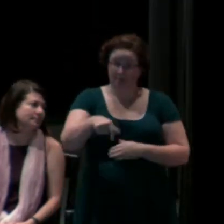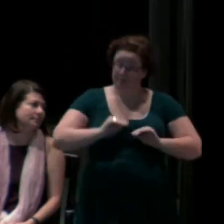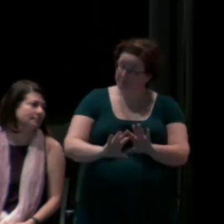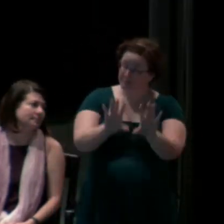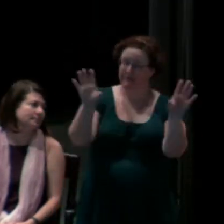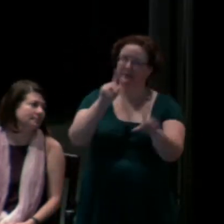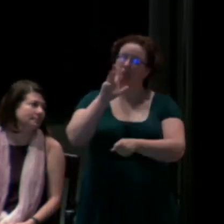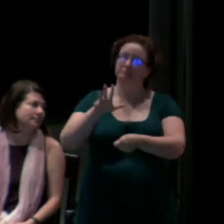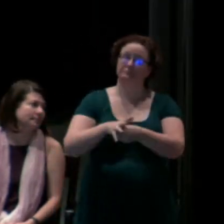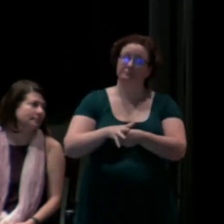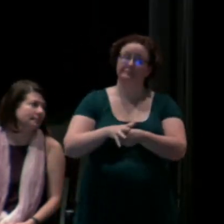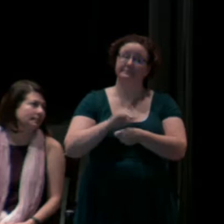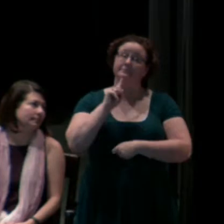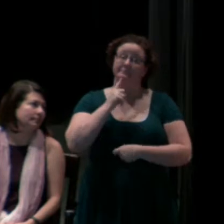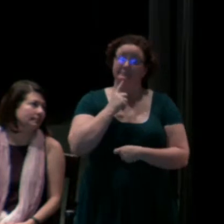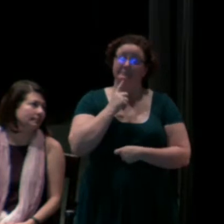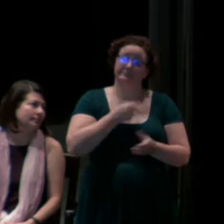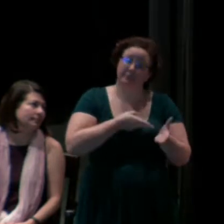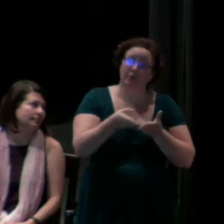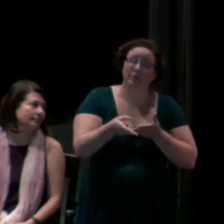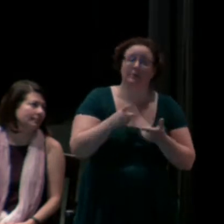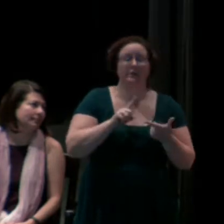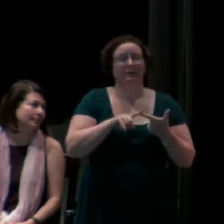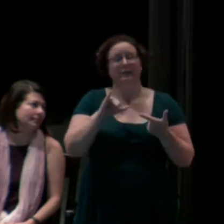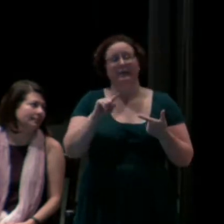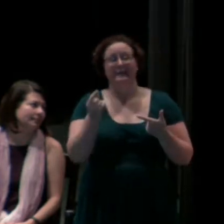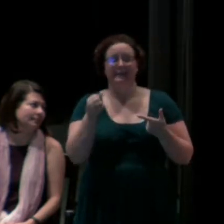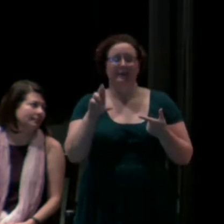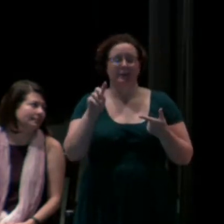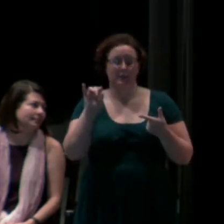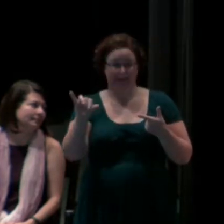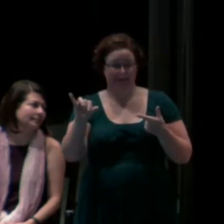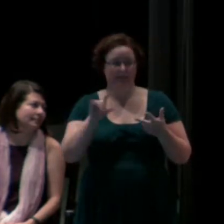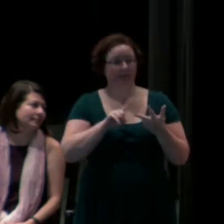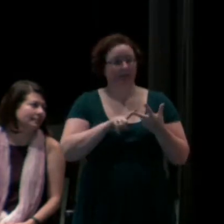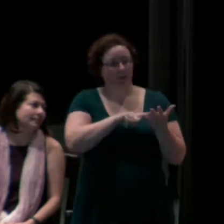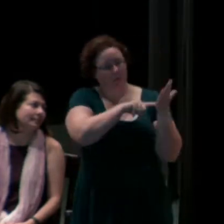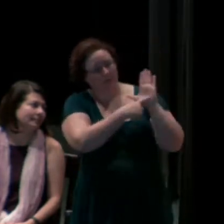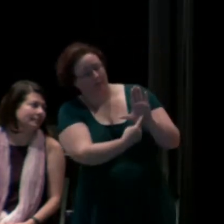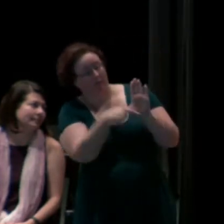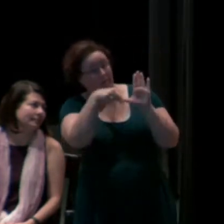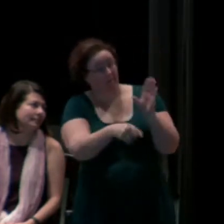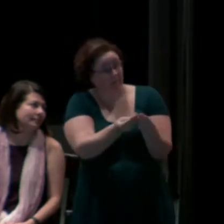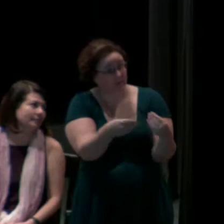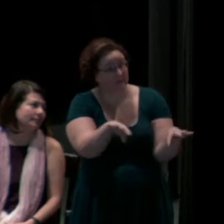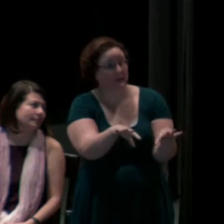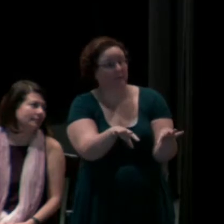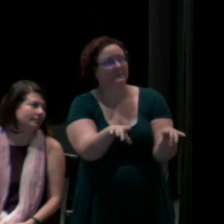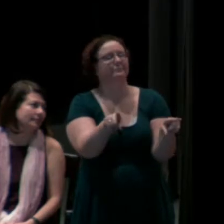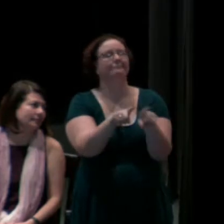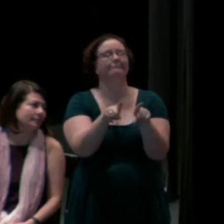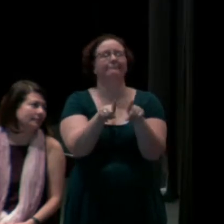is a commitment to honesty and integrity that's going to be demonstrated in this campus. But